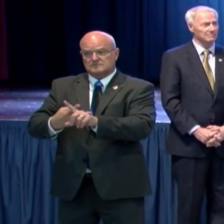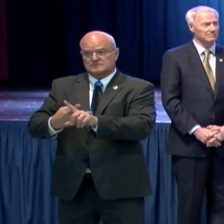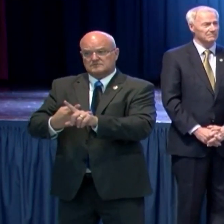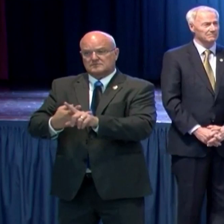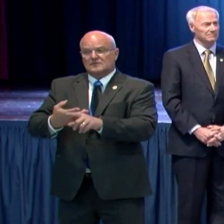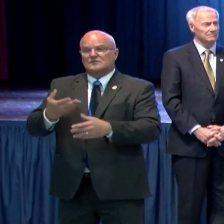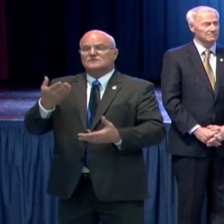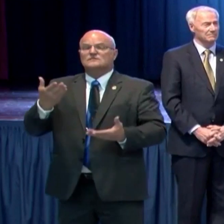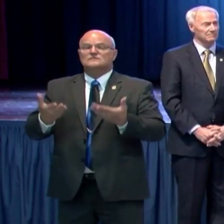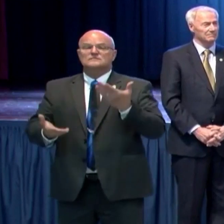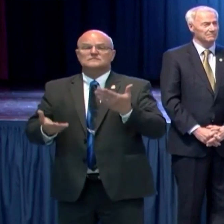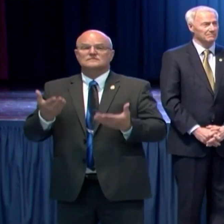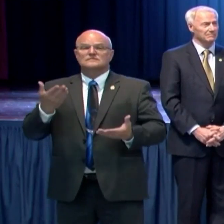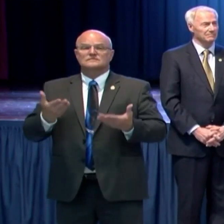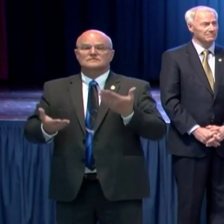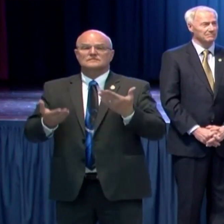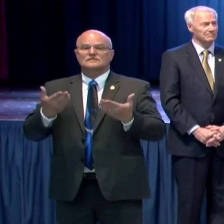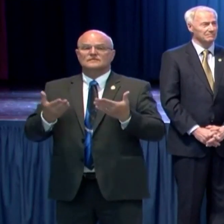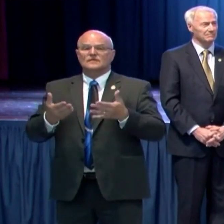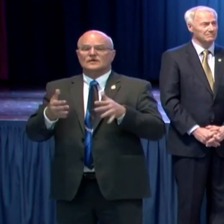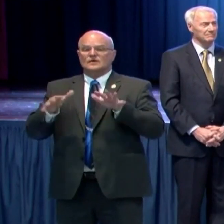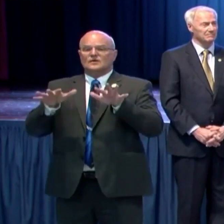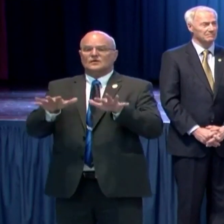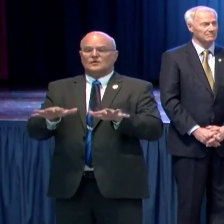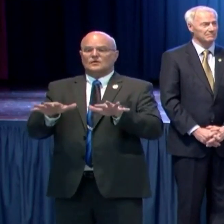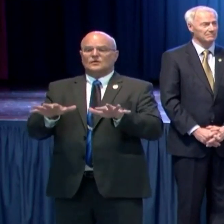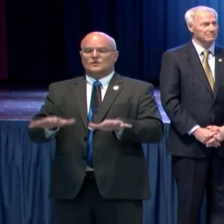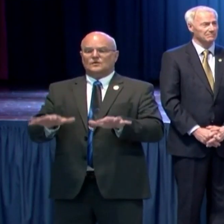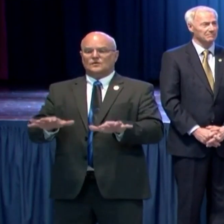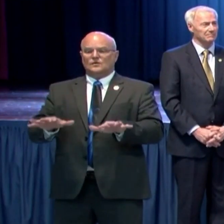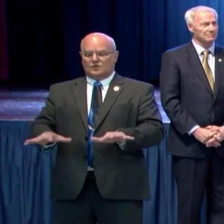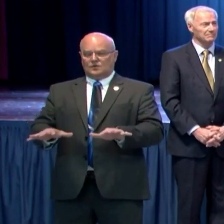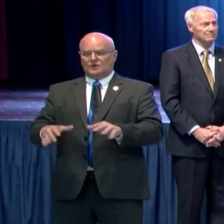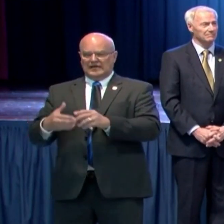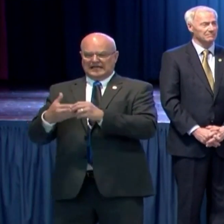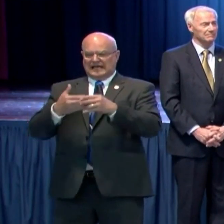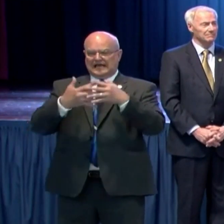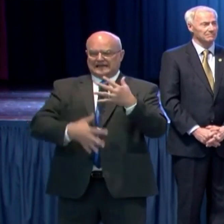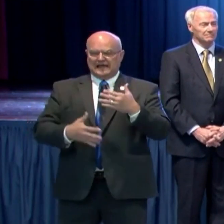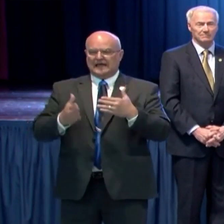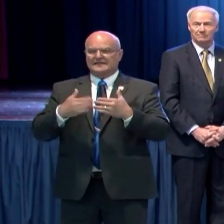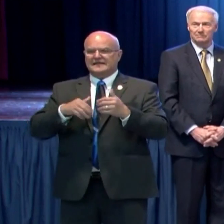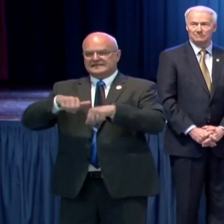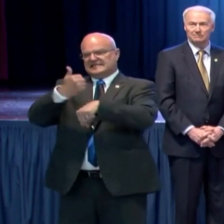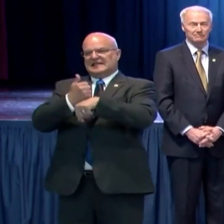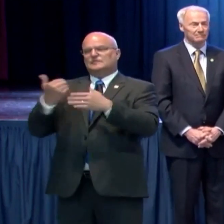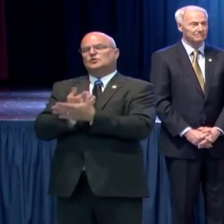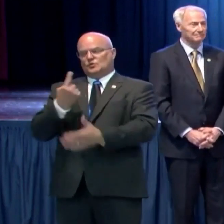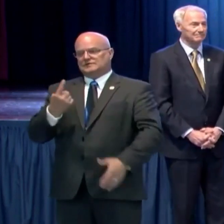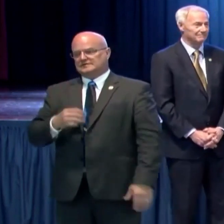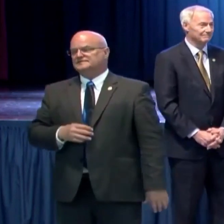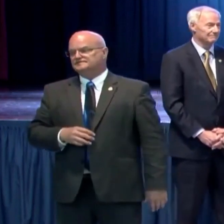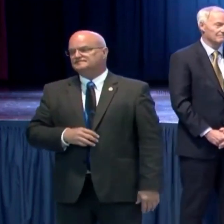we will probably be relaxing guidelines rather than implementing new ones.